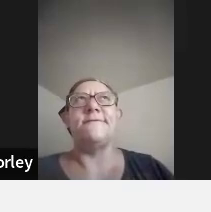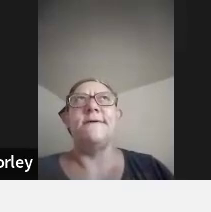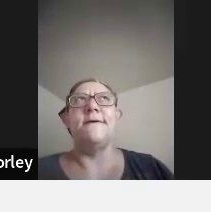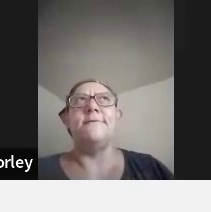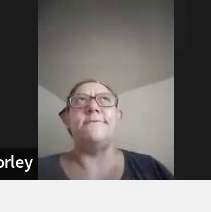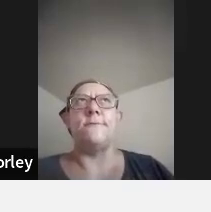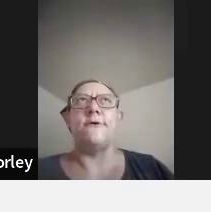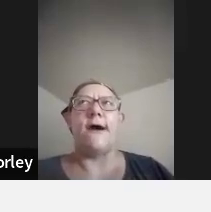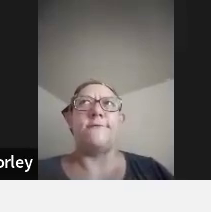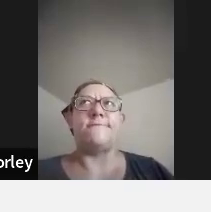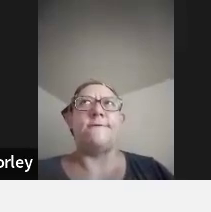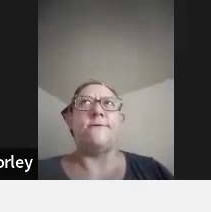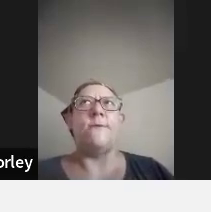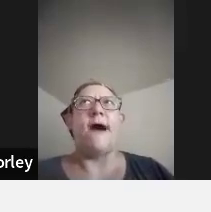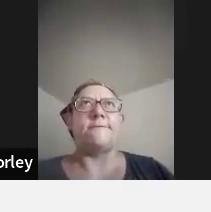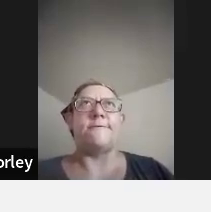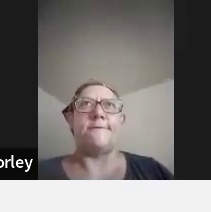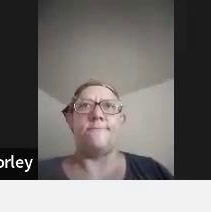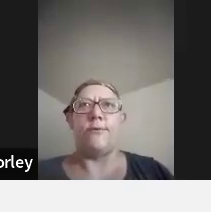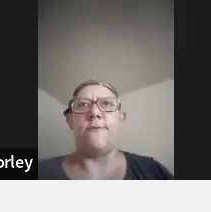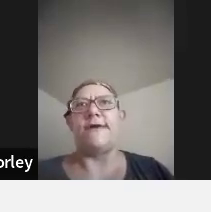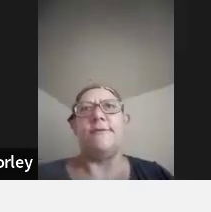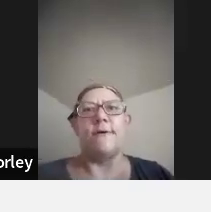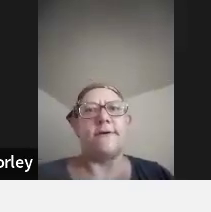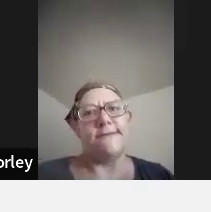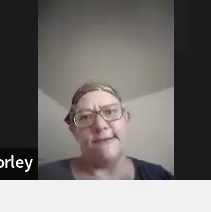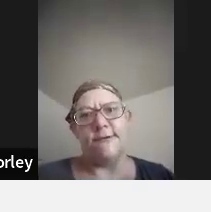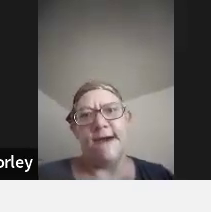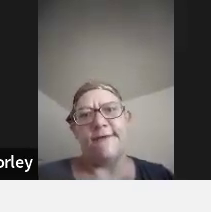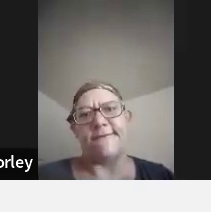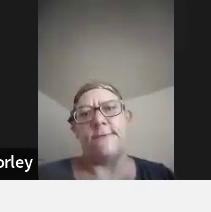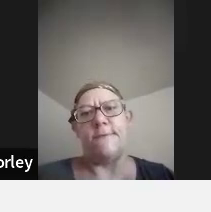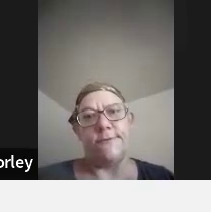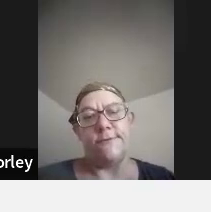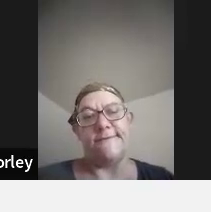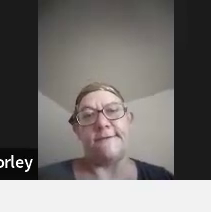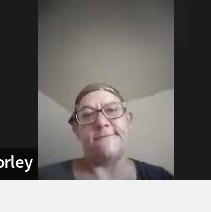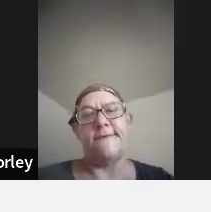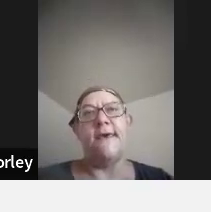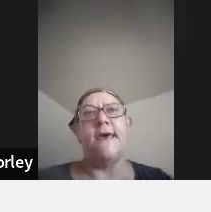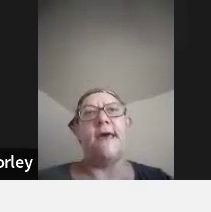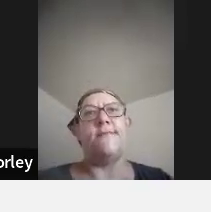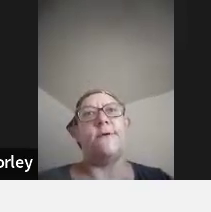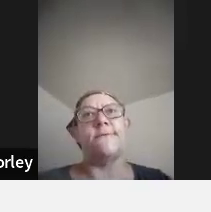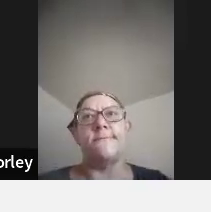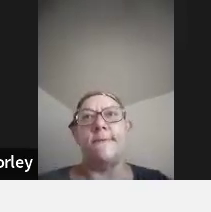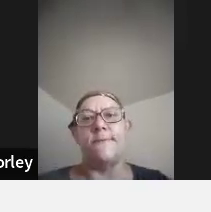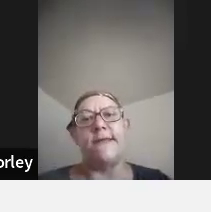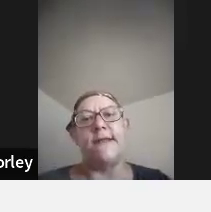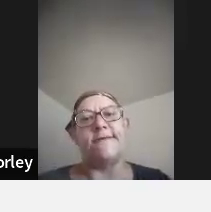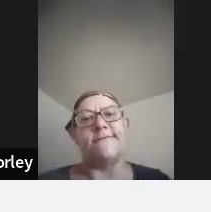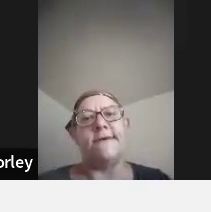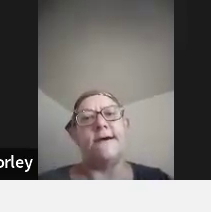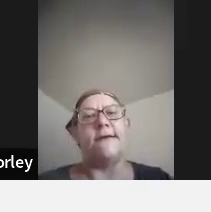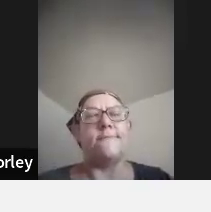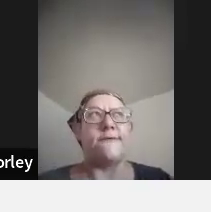but don't know how to. After a certain point, we can no longer continue to mask and we fall through the system. And those are the people